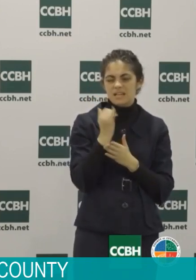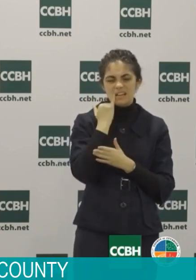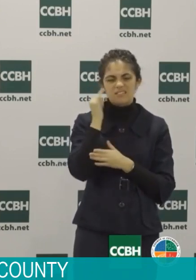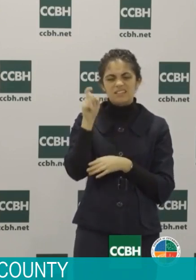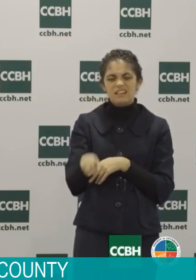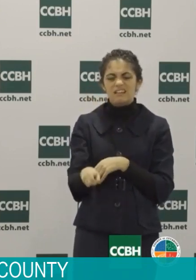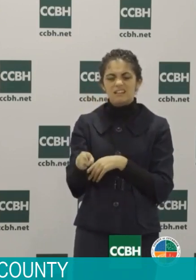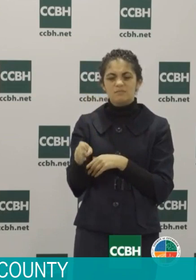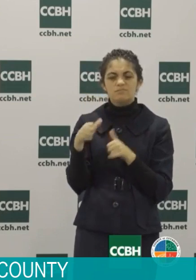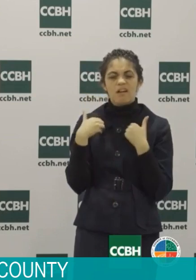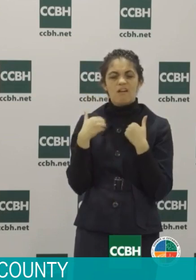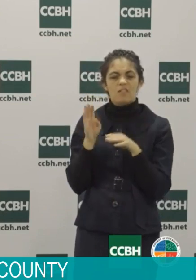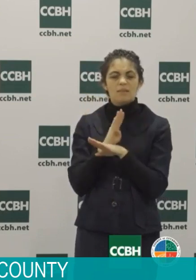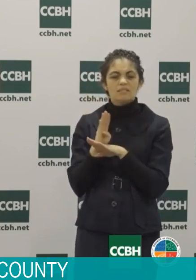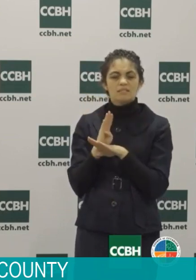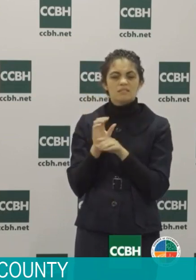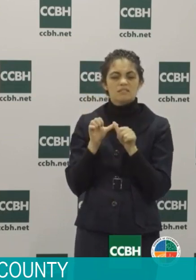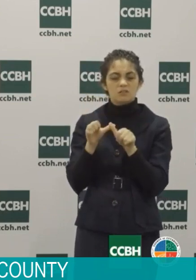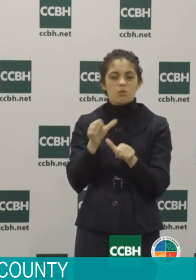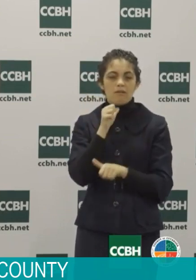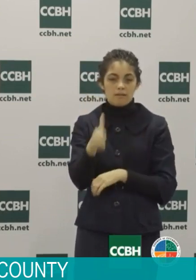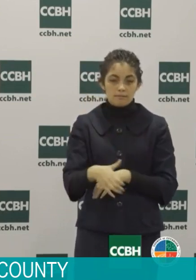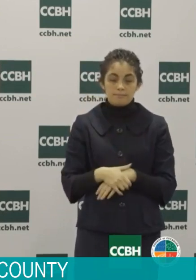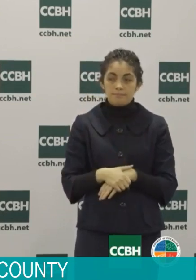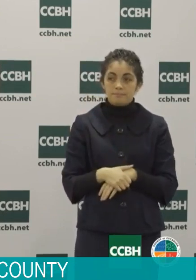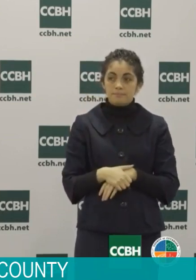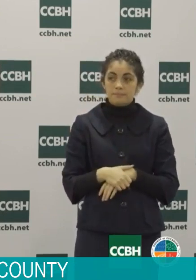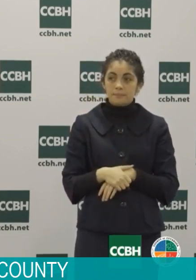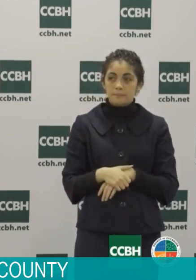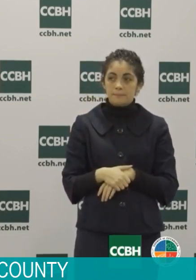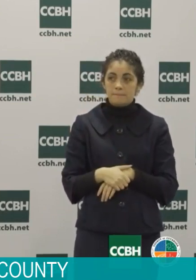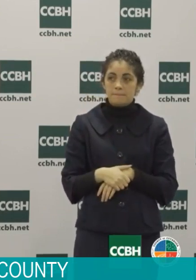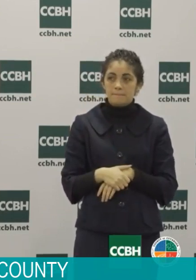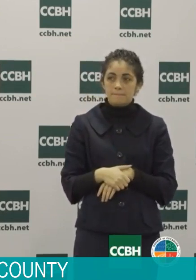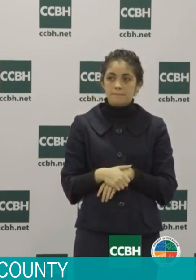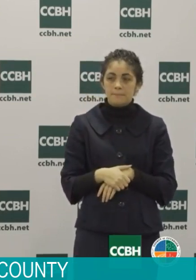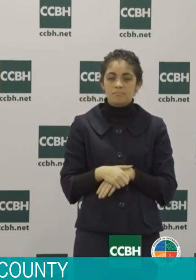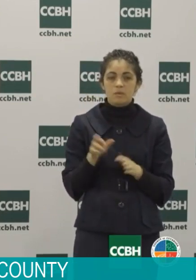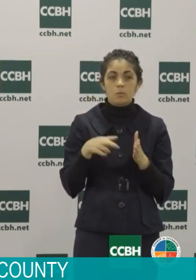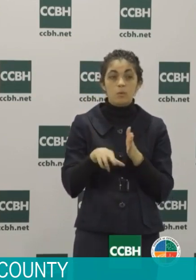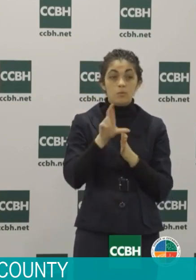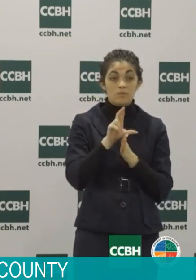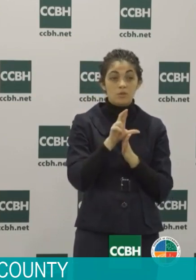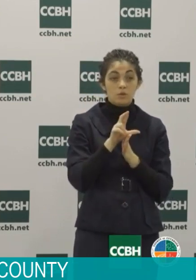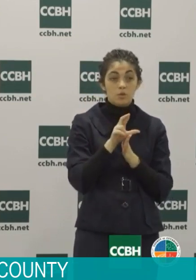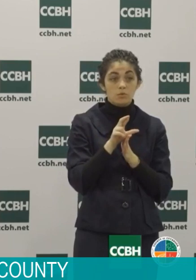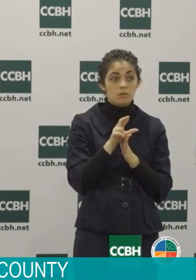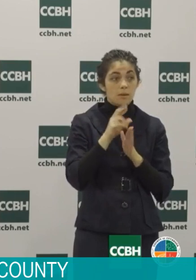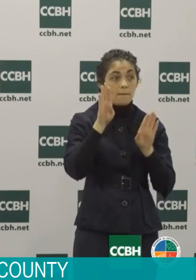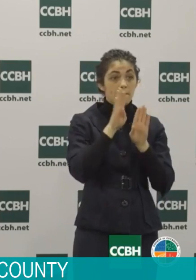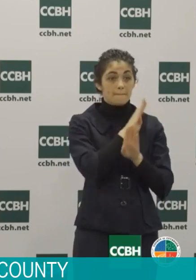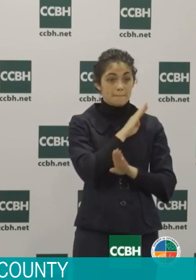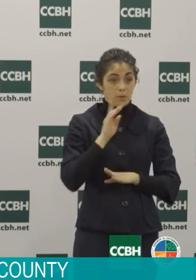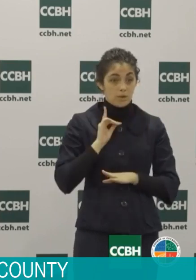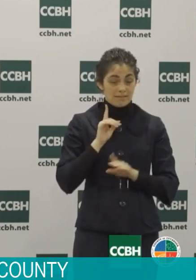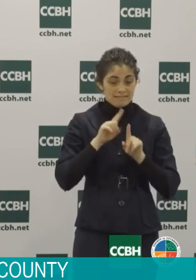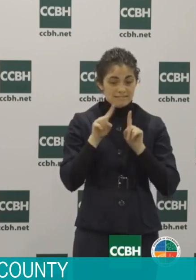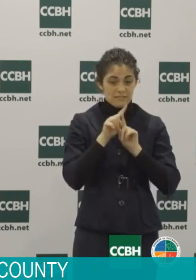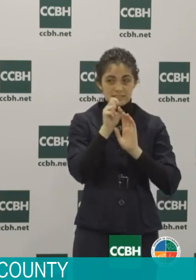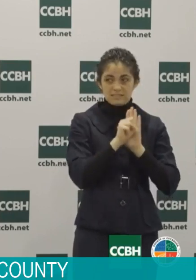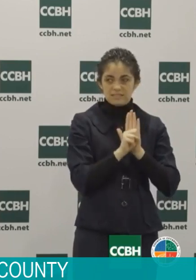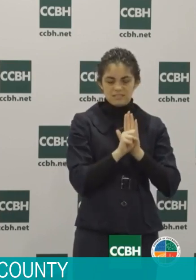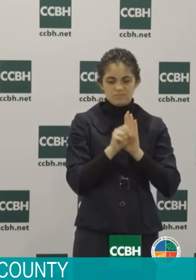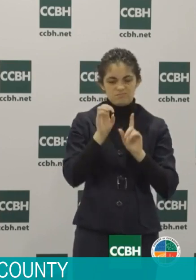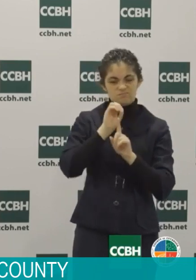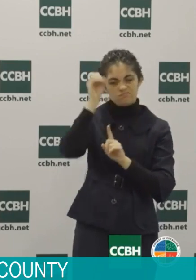essential or non-essential. So there is now a review board at the state level where there may be differences of opinion